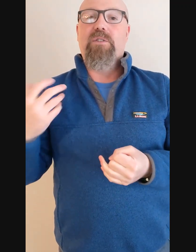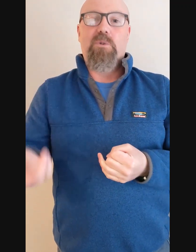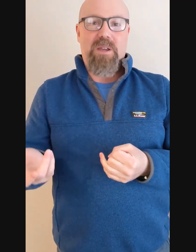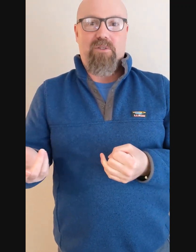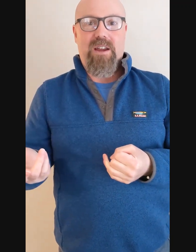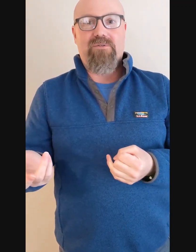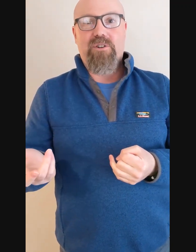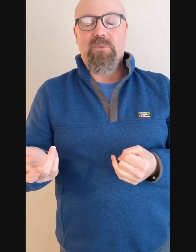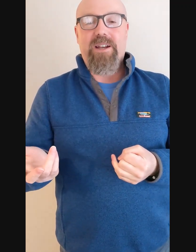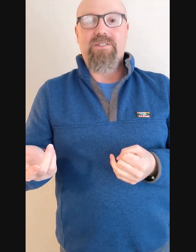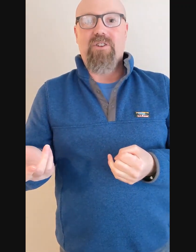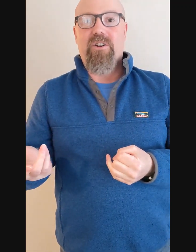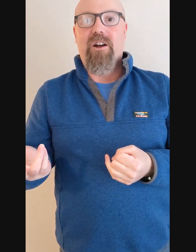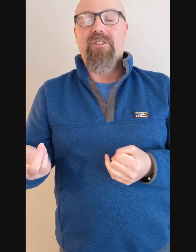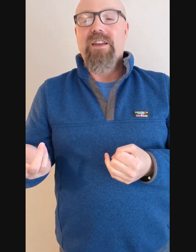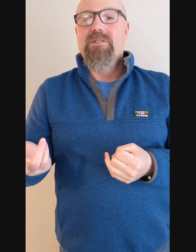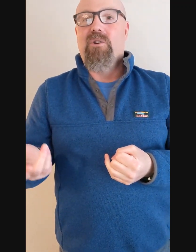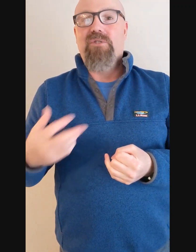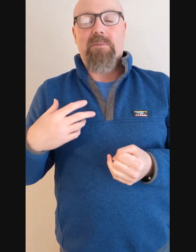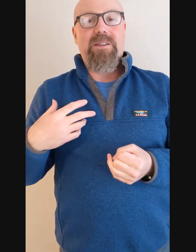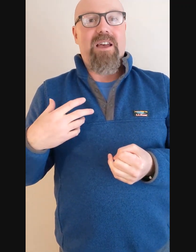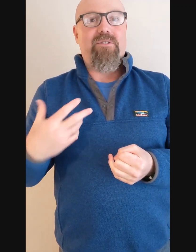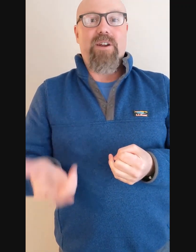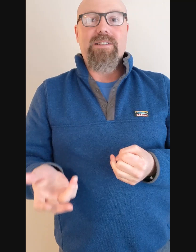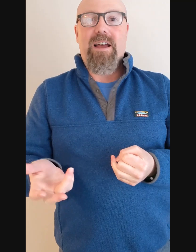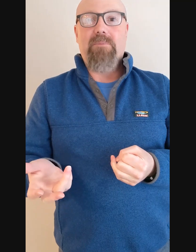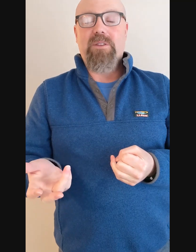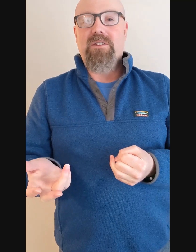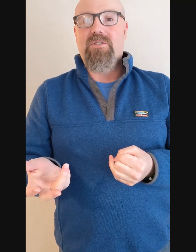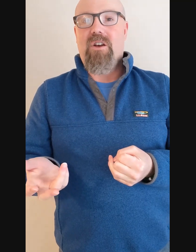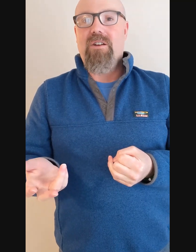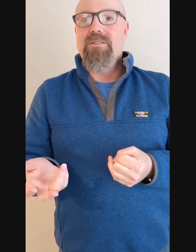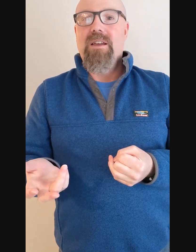would be a great first way to start off. So families, have a great time with these songs.